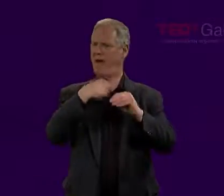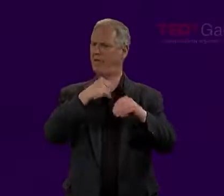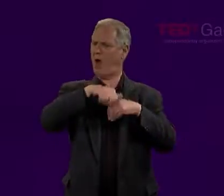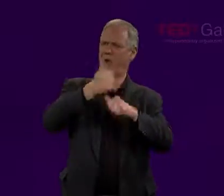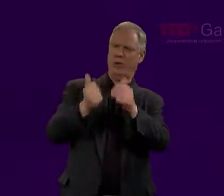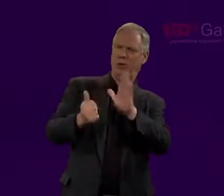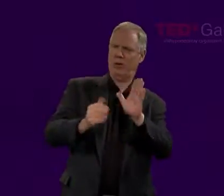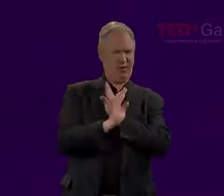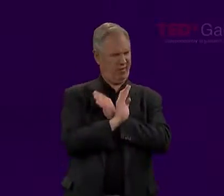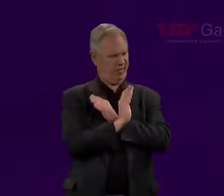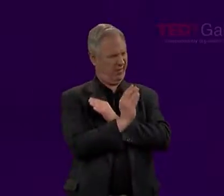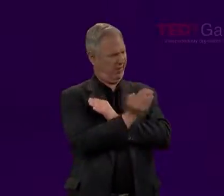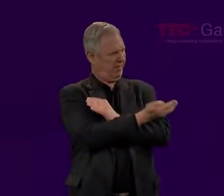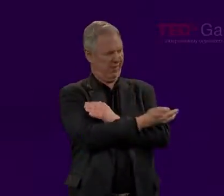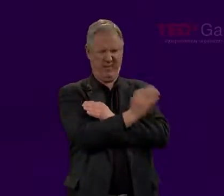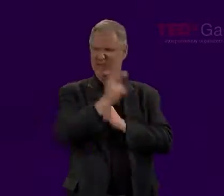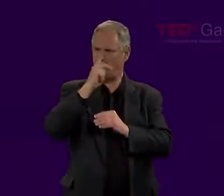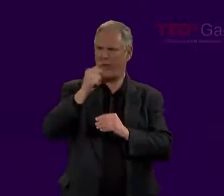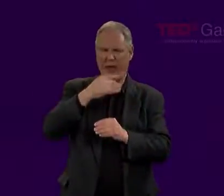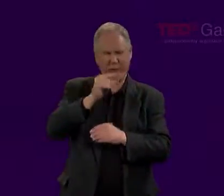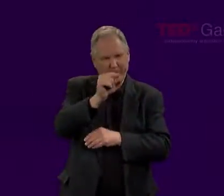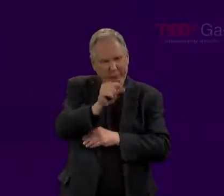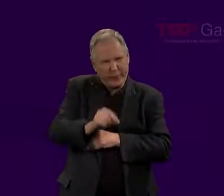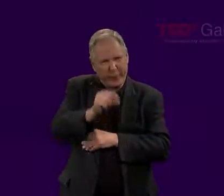The place changed because of the light.